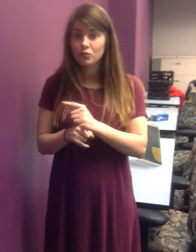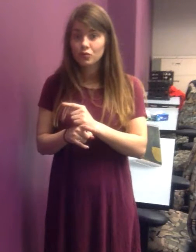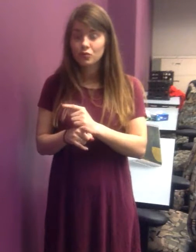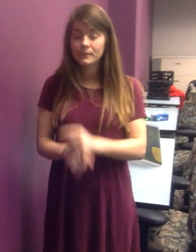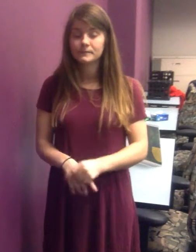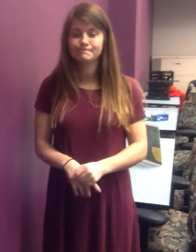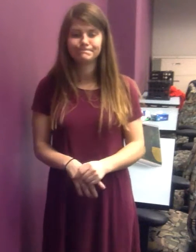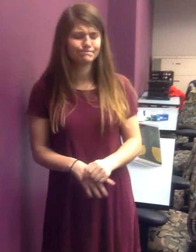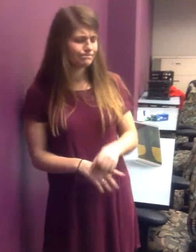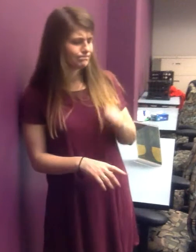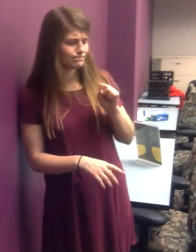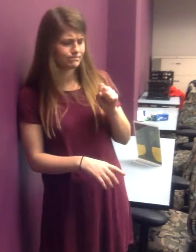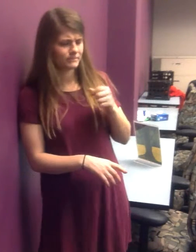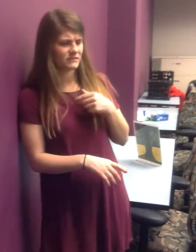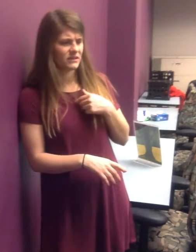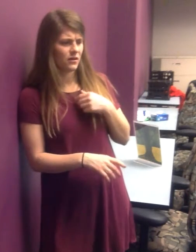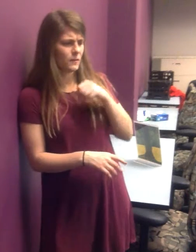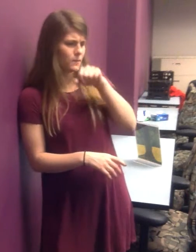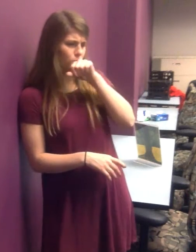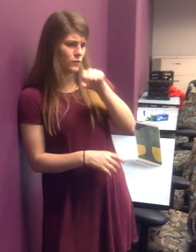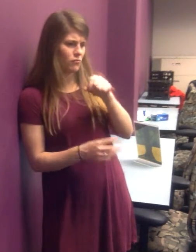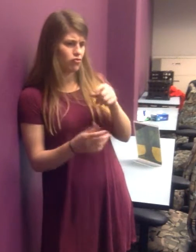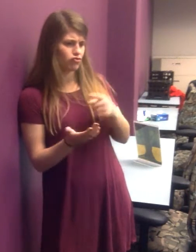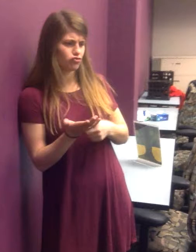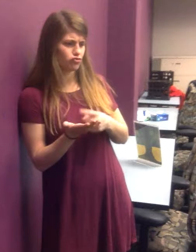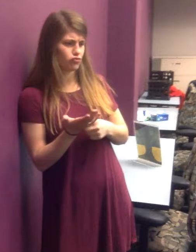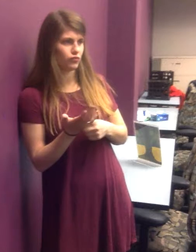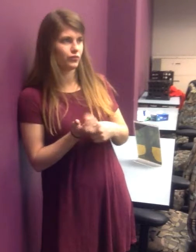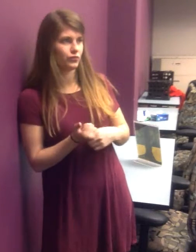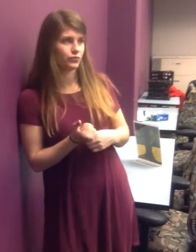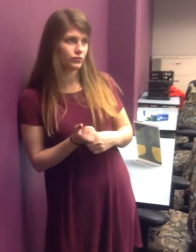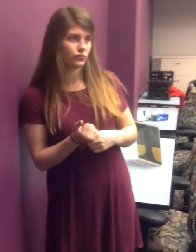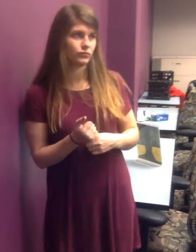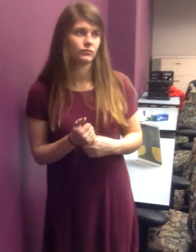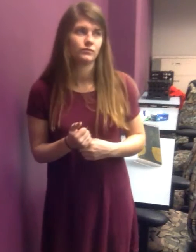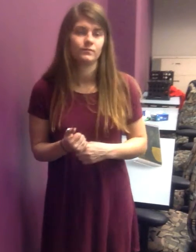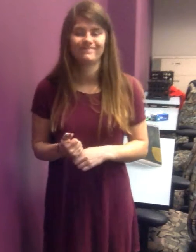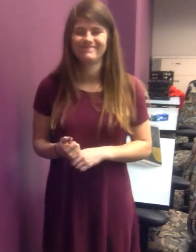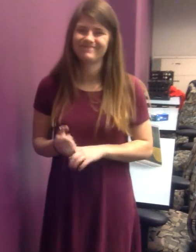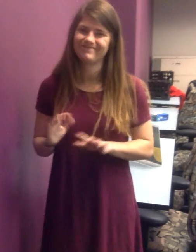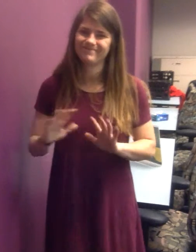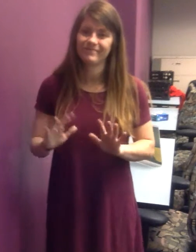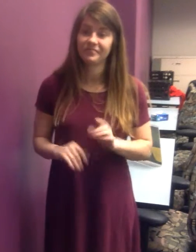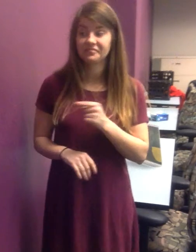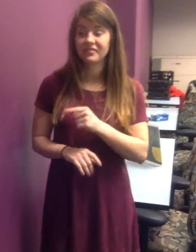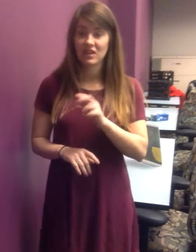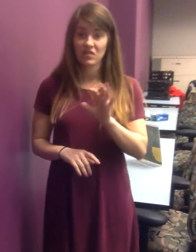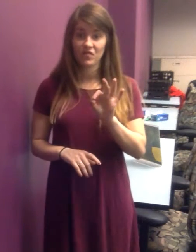smoke. Fred Singer is, I think, a professional contrarian. When I was in graduate school, I worked on stratospheric ozone